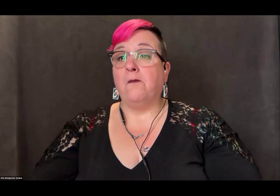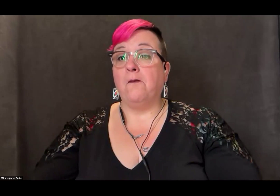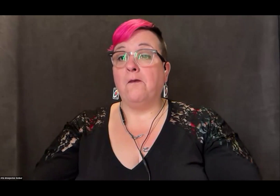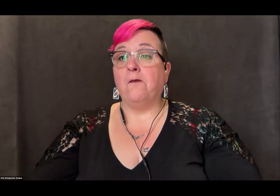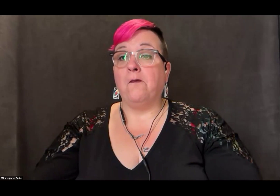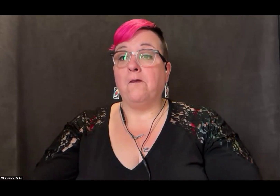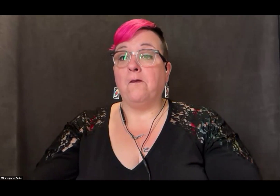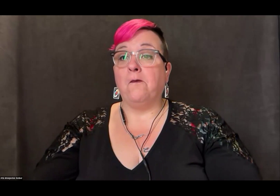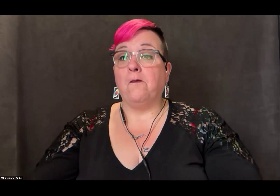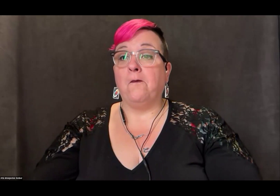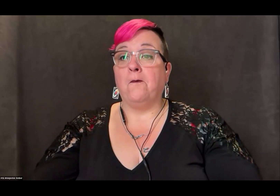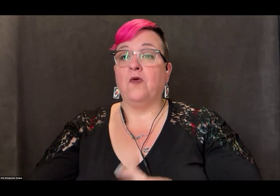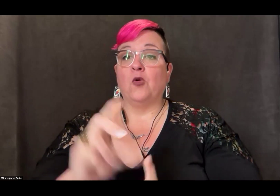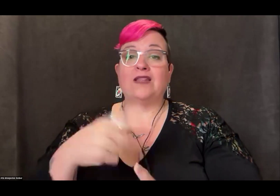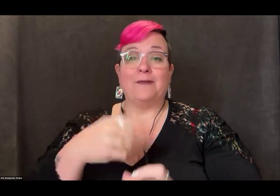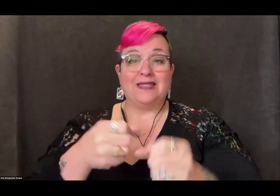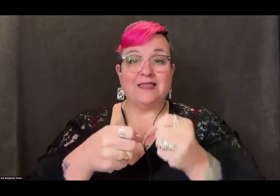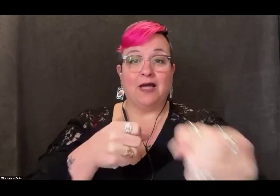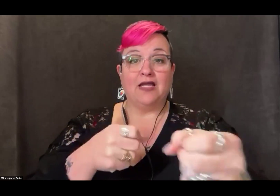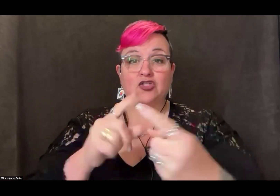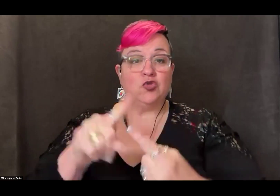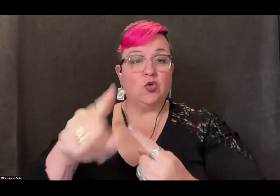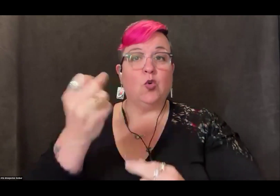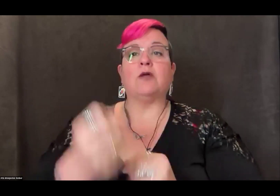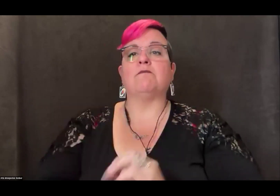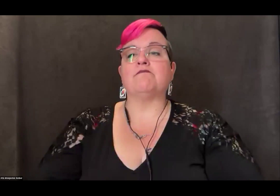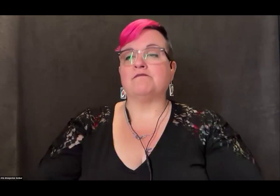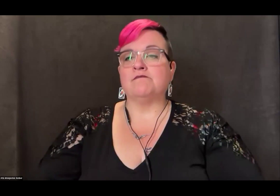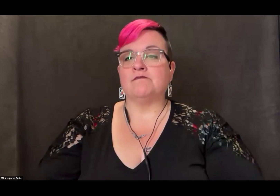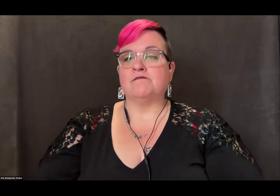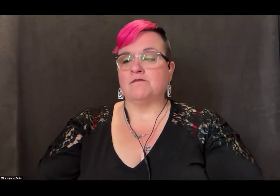Asanda, okay. Let me get a microphone to you. Give me a second.